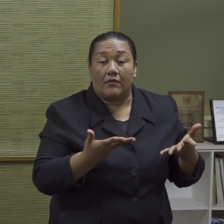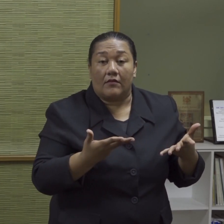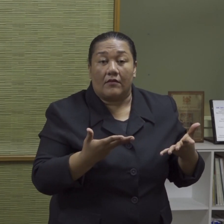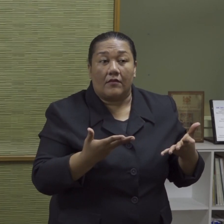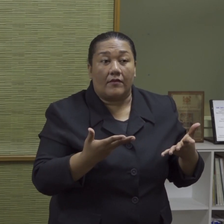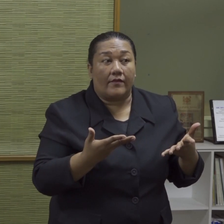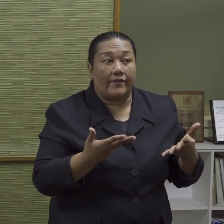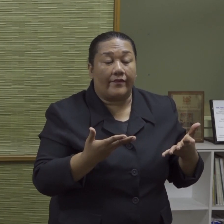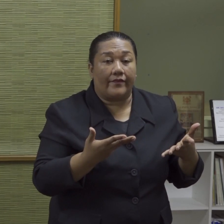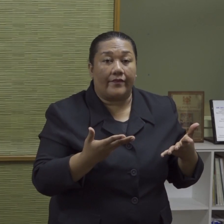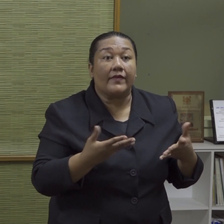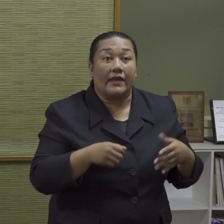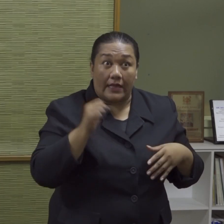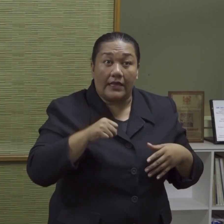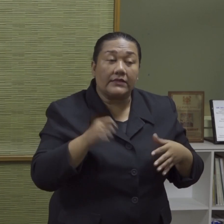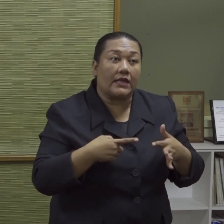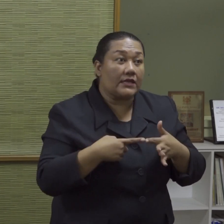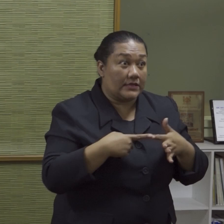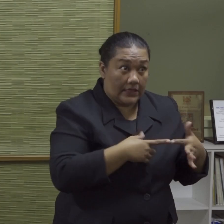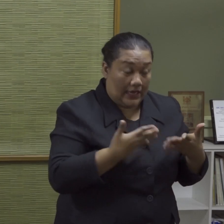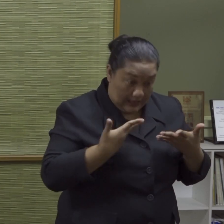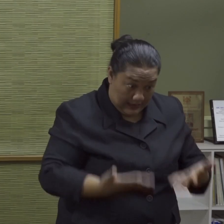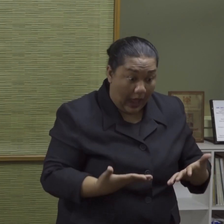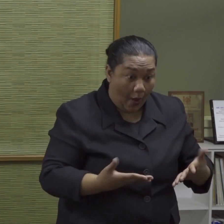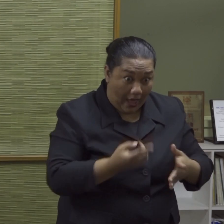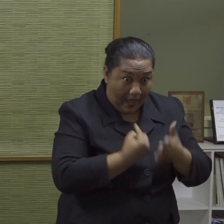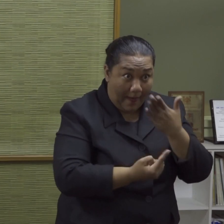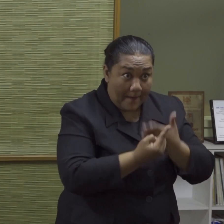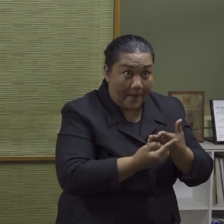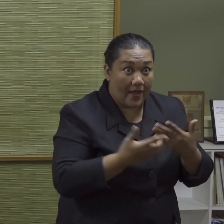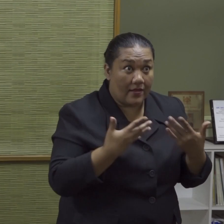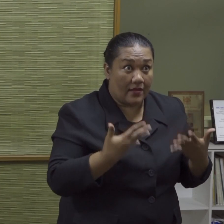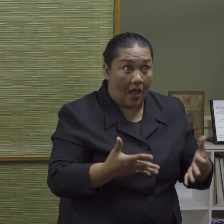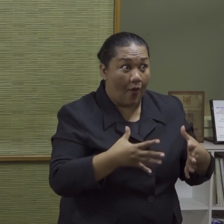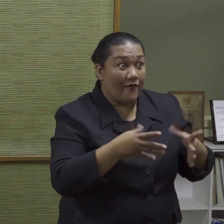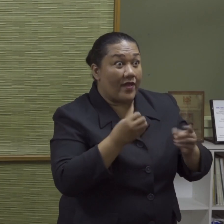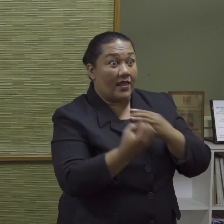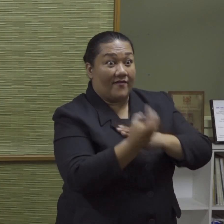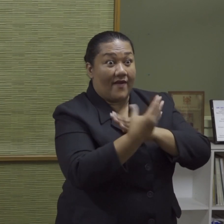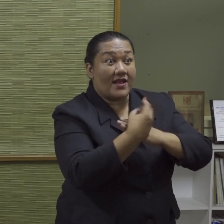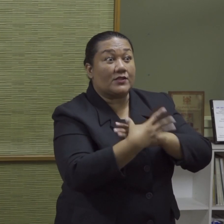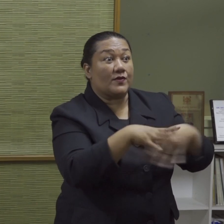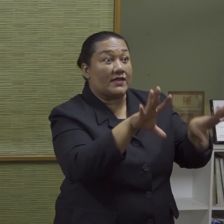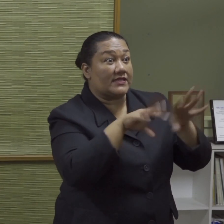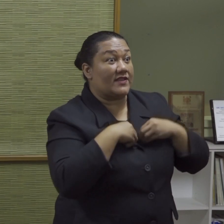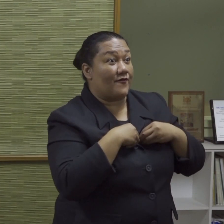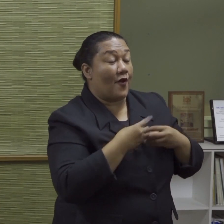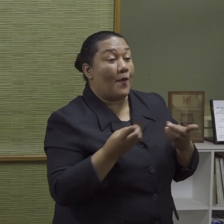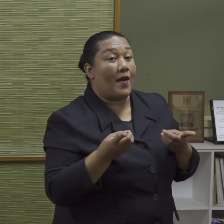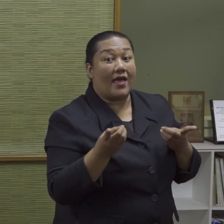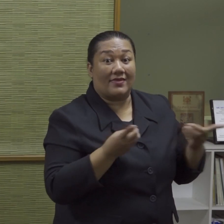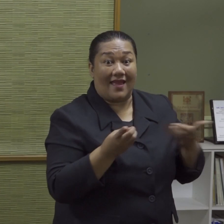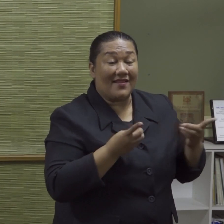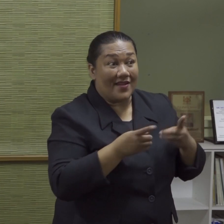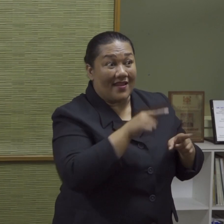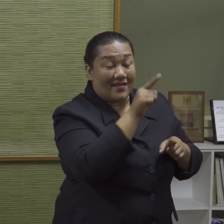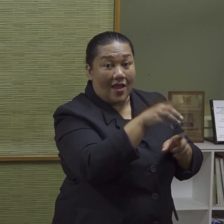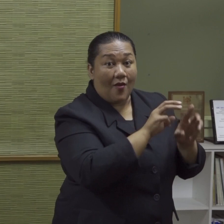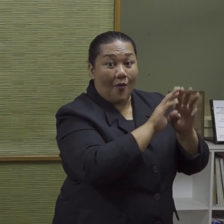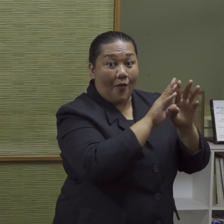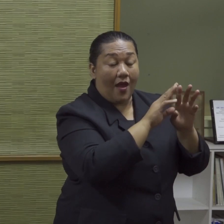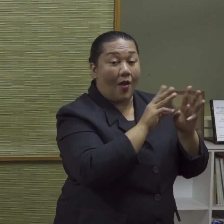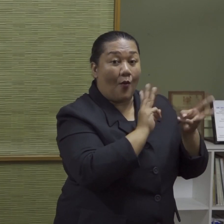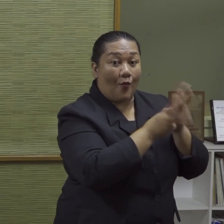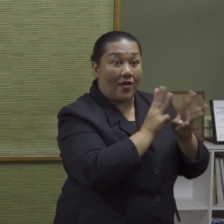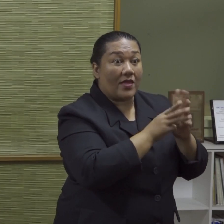the current weather condition and the advice that we've received from Director Met, our vessel that's currently berthed